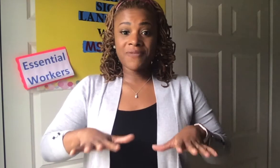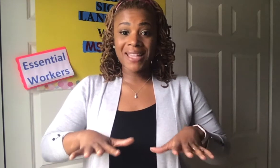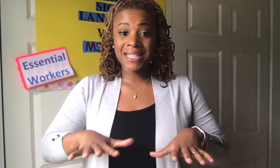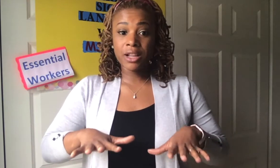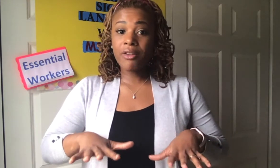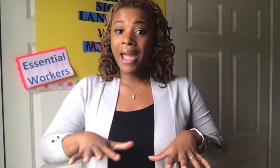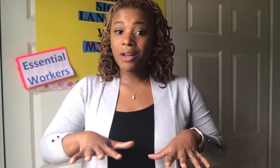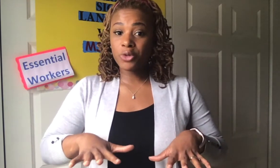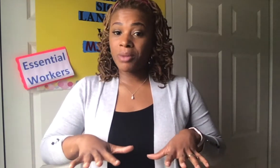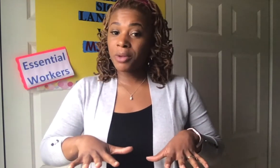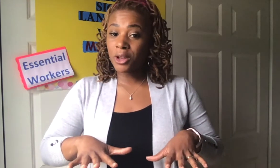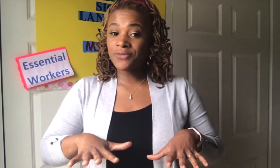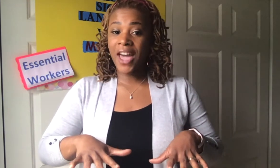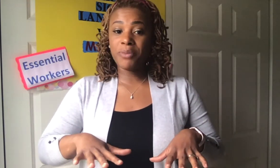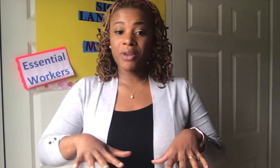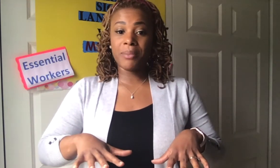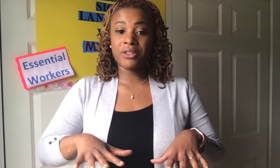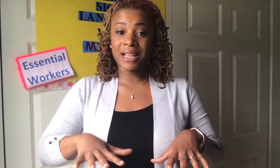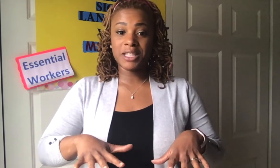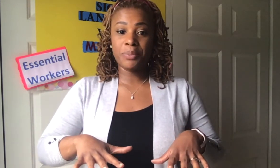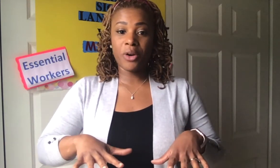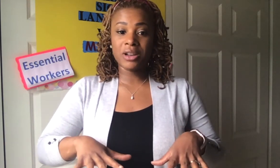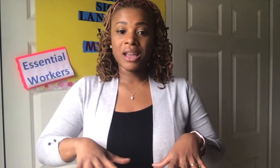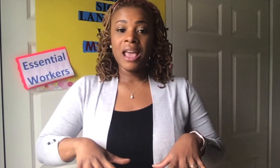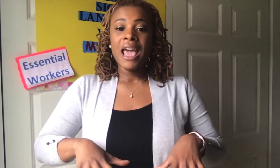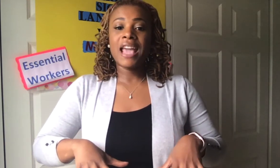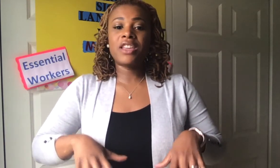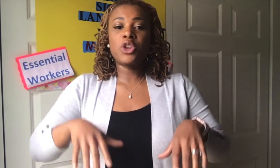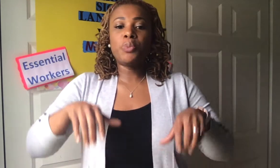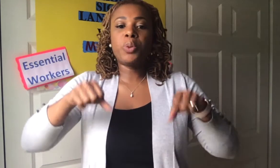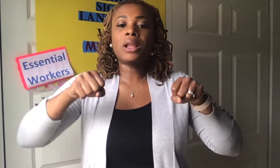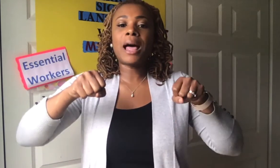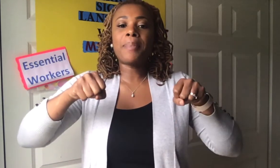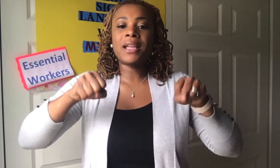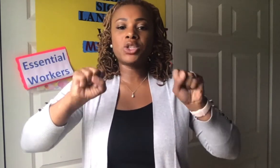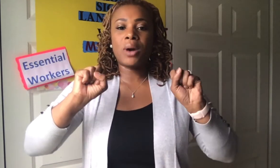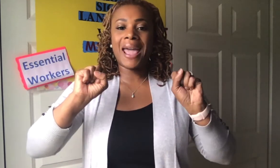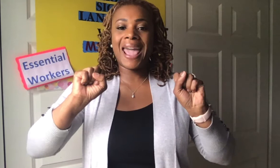facing the ground. Remember those 5 parameters, that's important. And then you pull up into an S